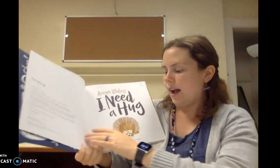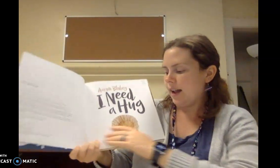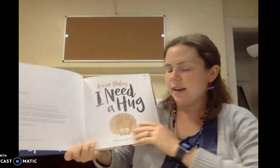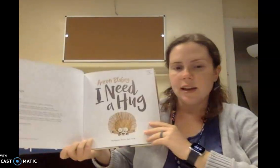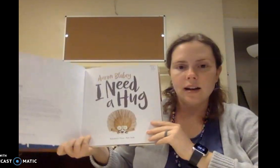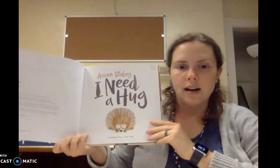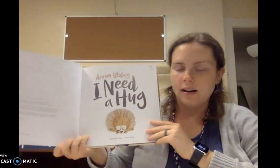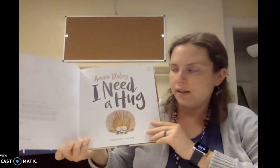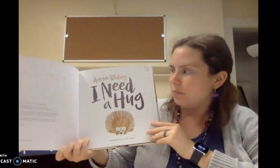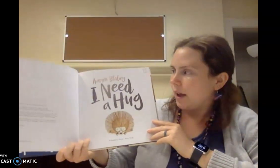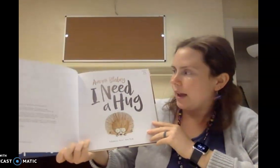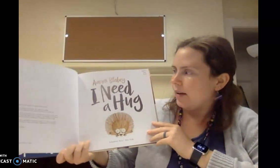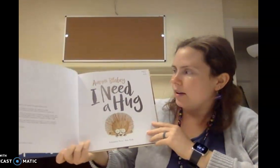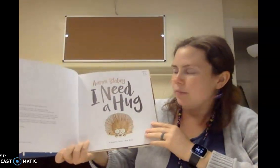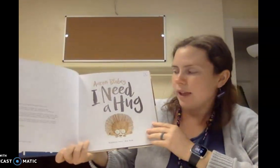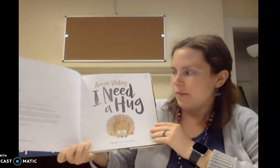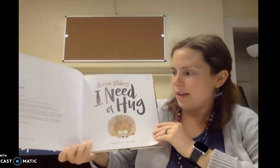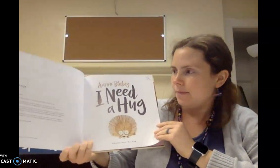I Need a Hug by Aaron Blaby.